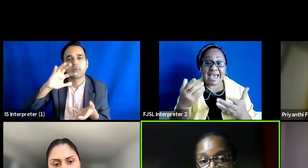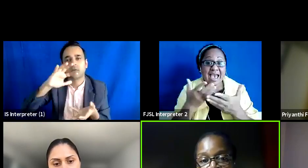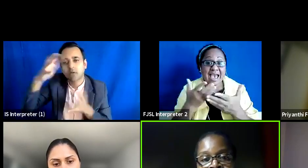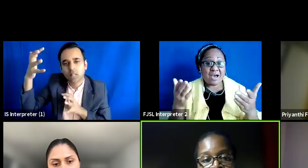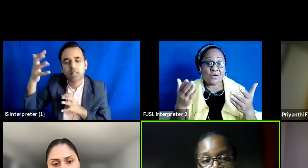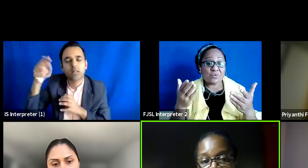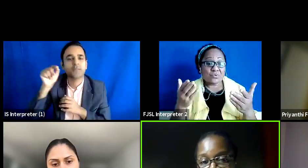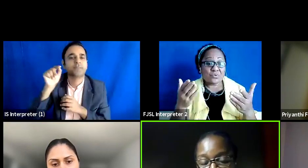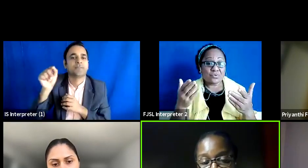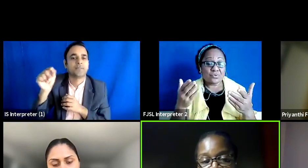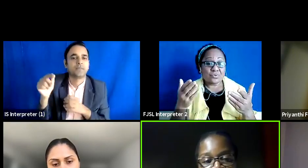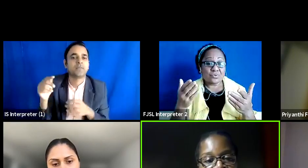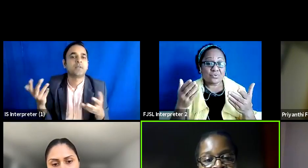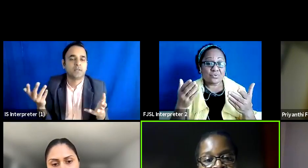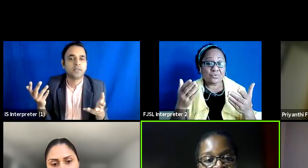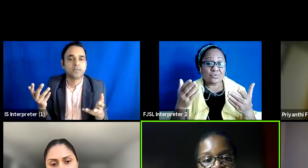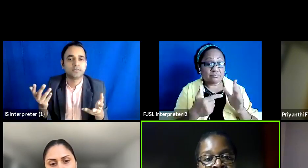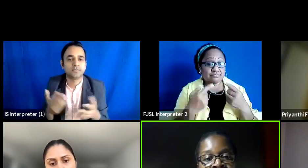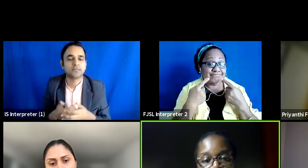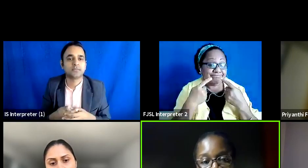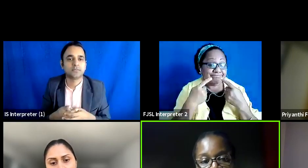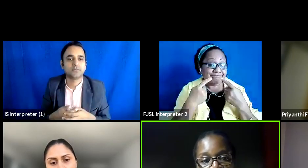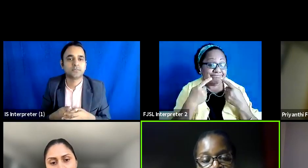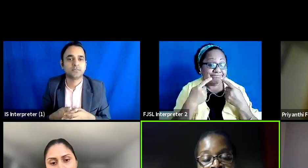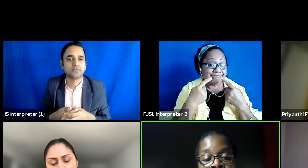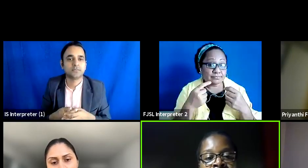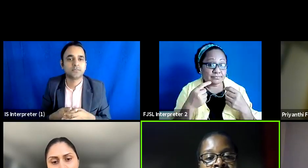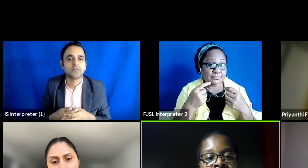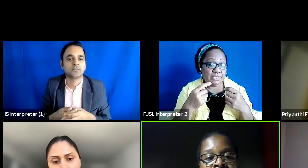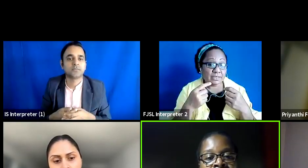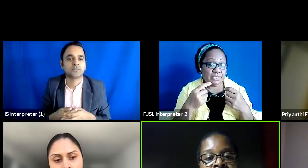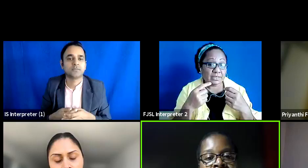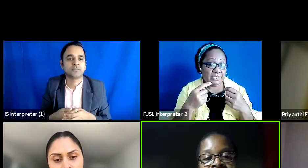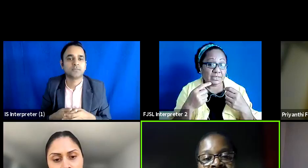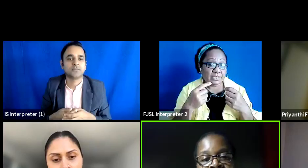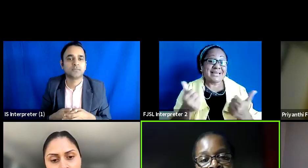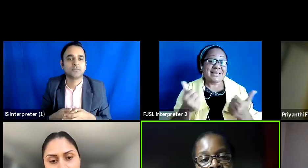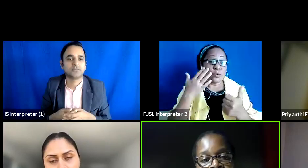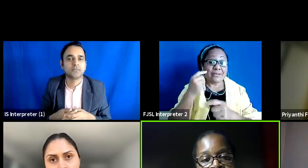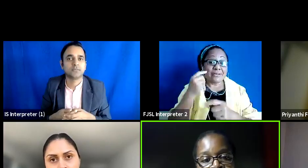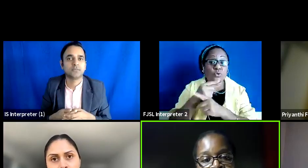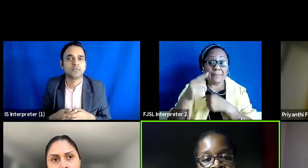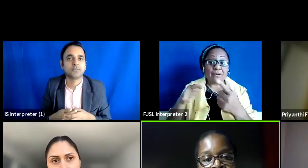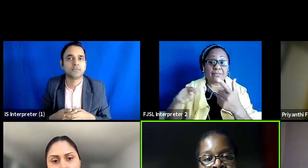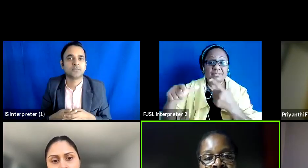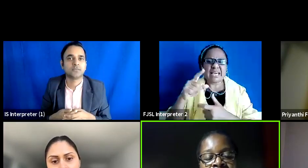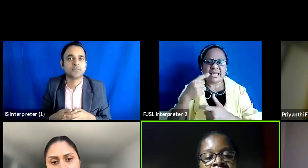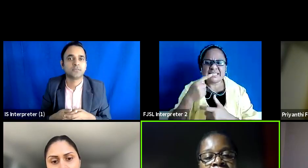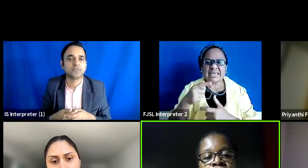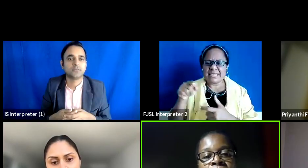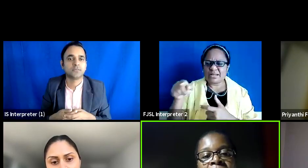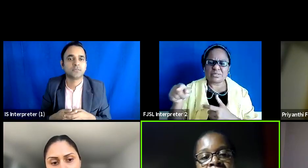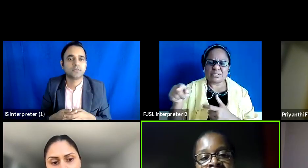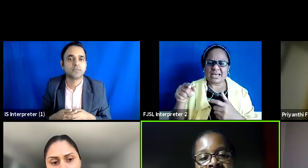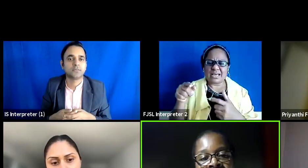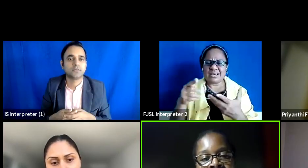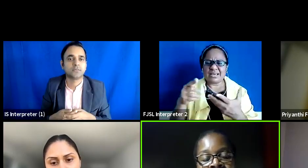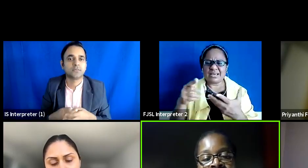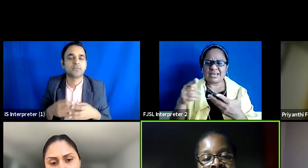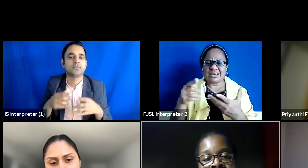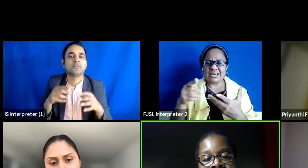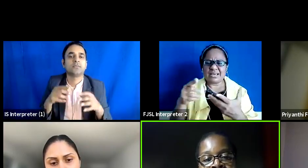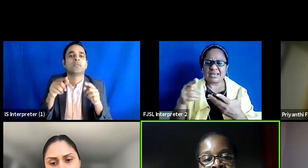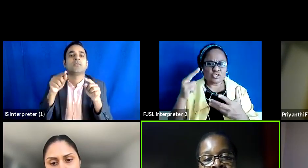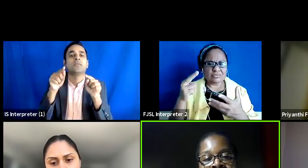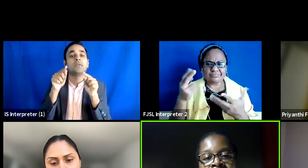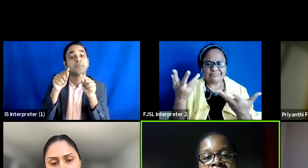was firstly presented as a natural phenomenon. And I struggle with that because I don't believe